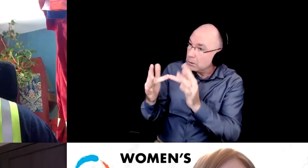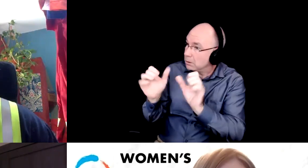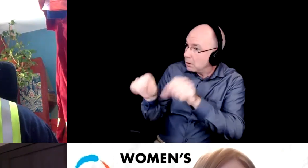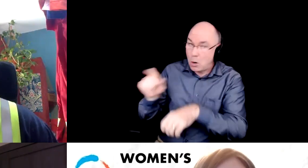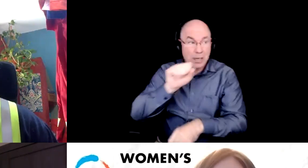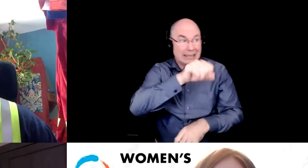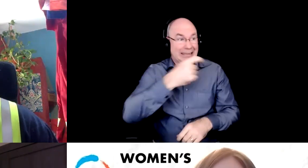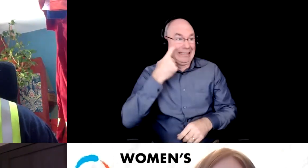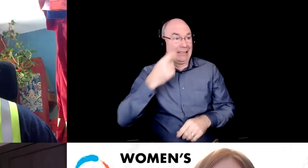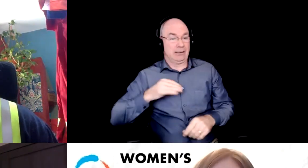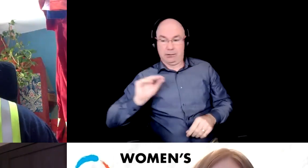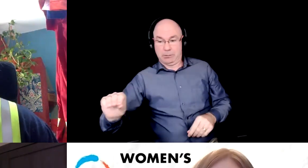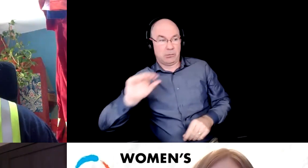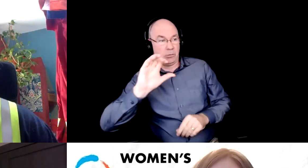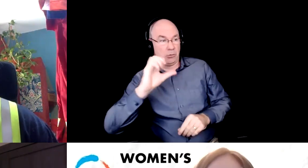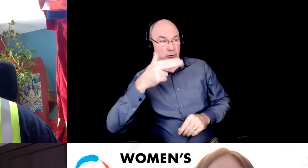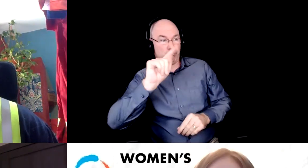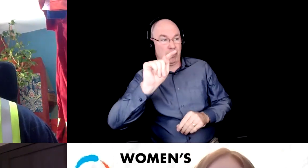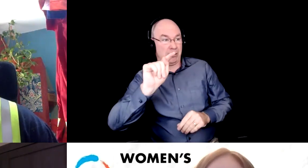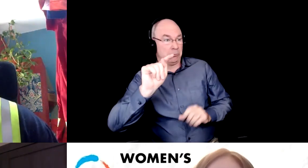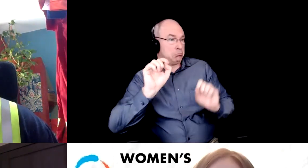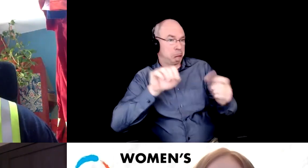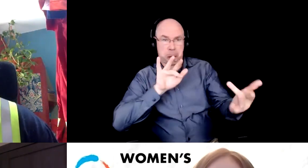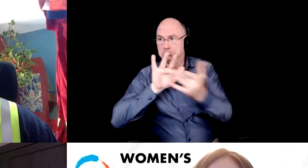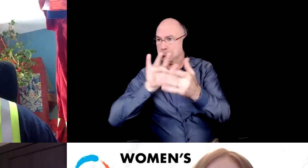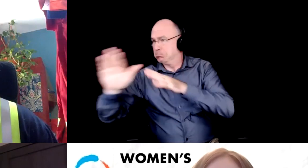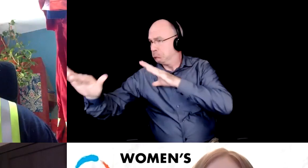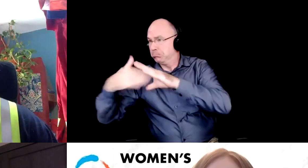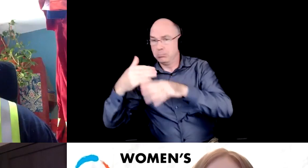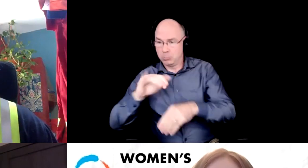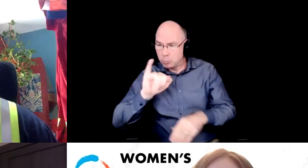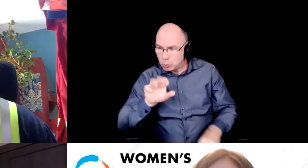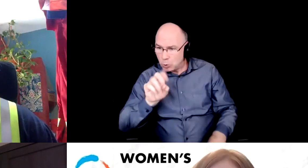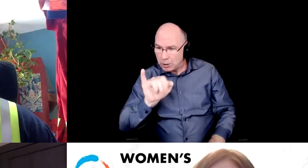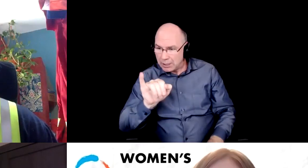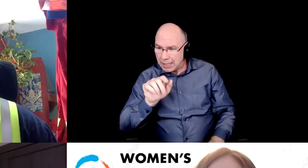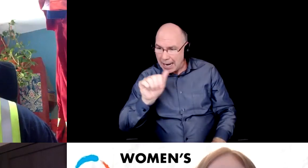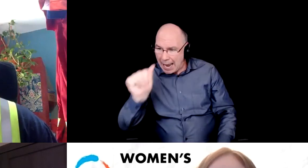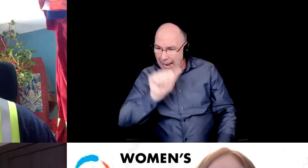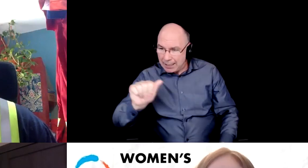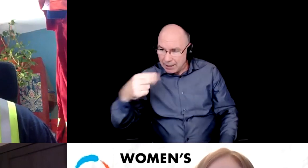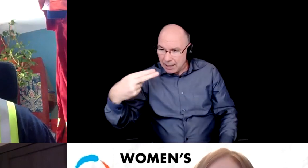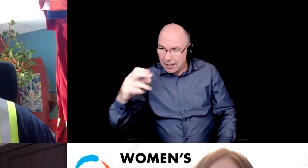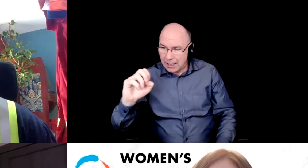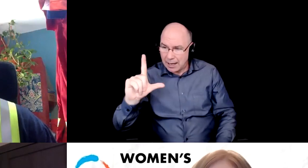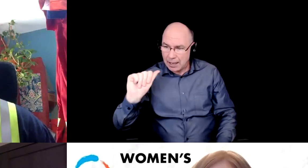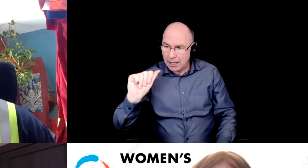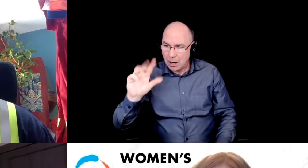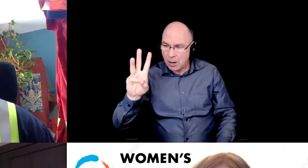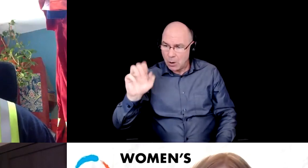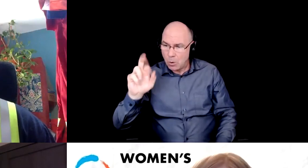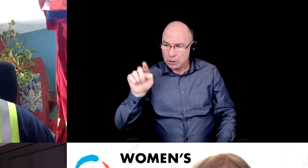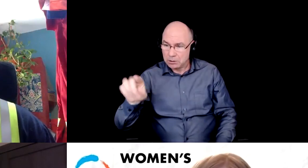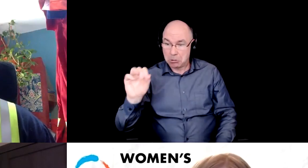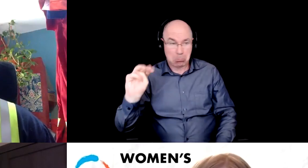just put it into the chat. Feel free and shoot me a direct email at jody@helgaware.com. Yeah, that's